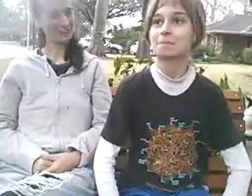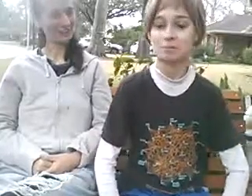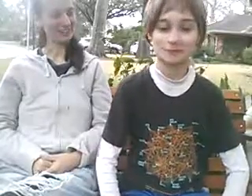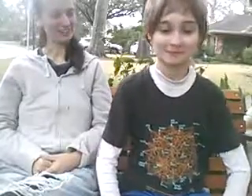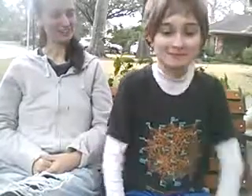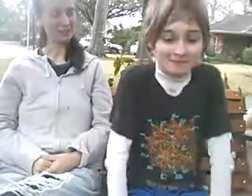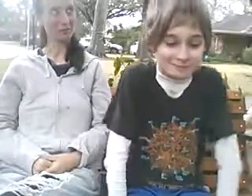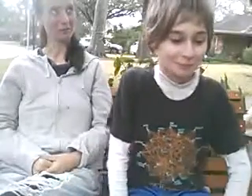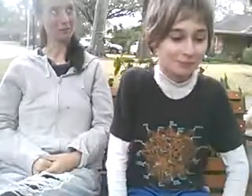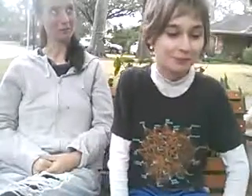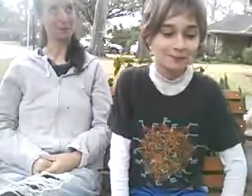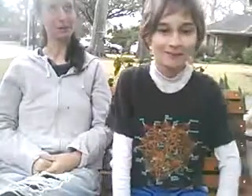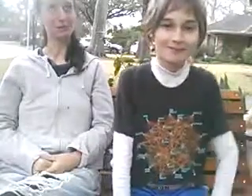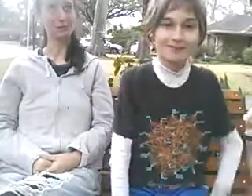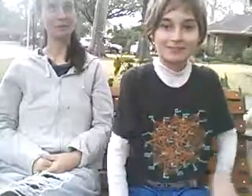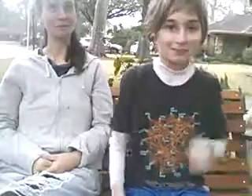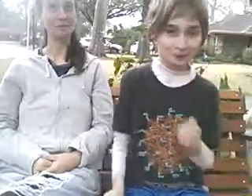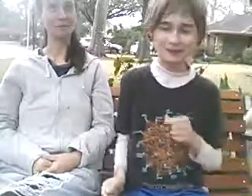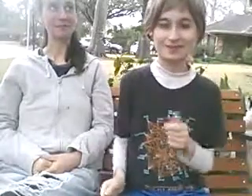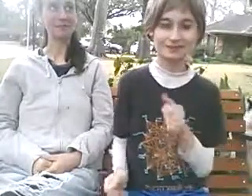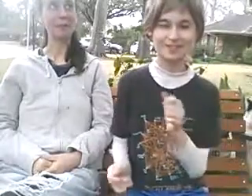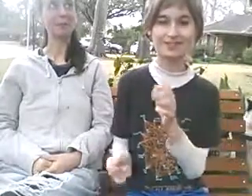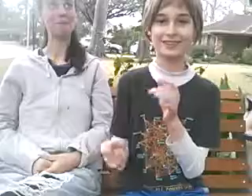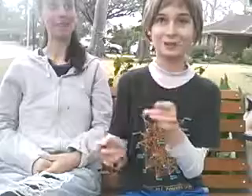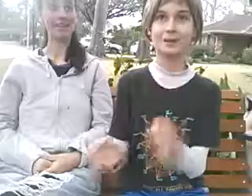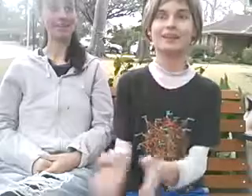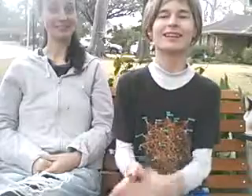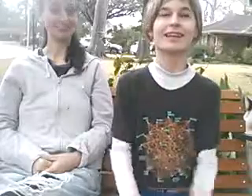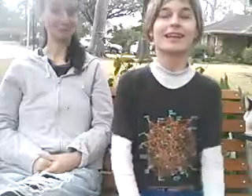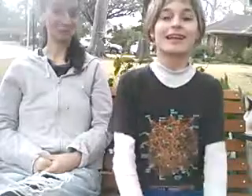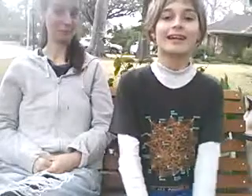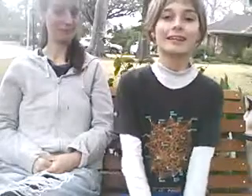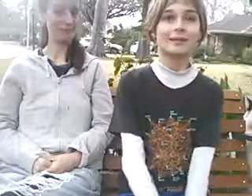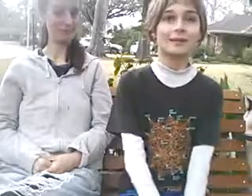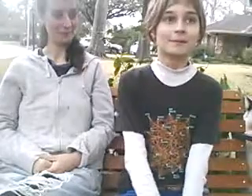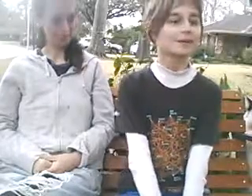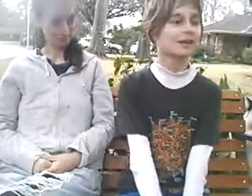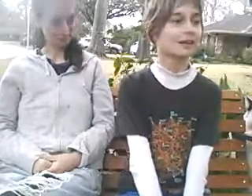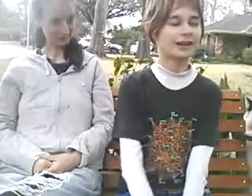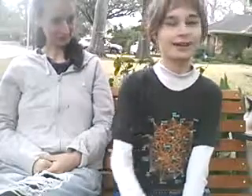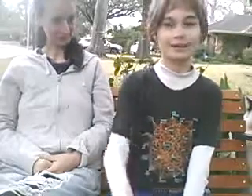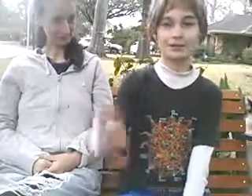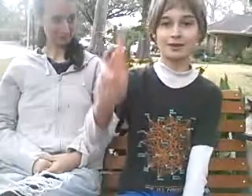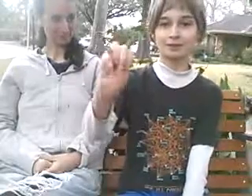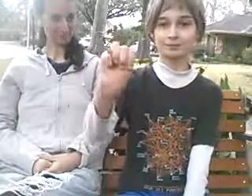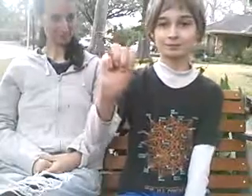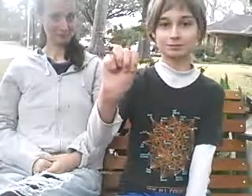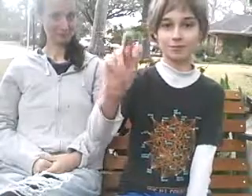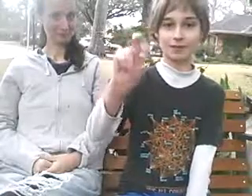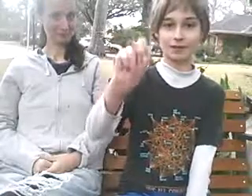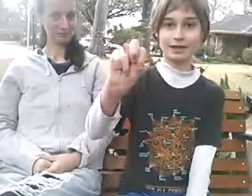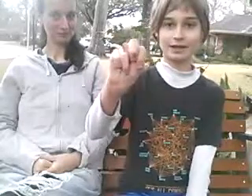Okay, what letter were you on? M, N. What about N? M,